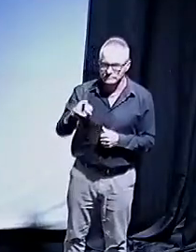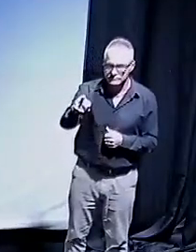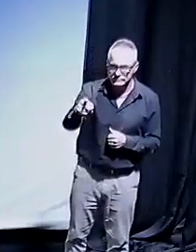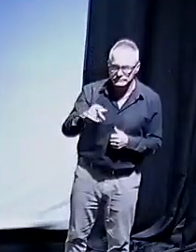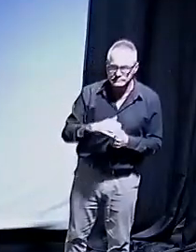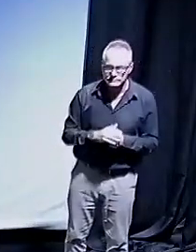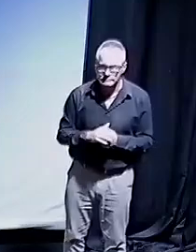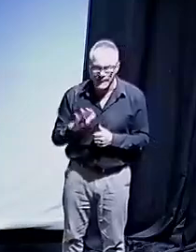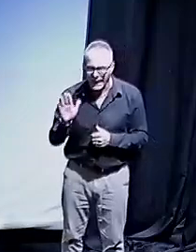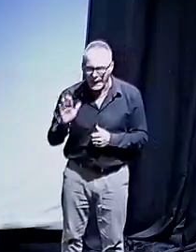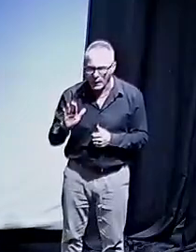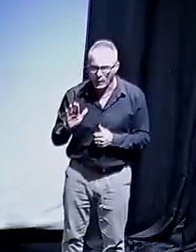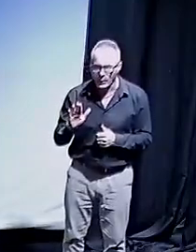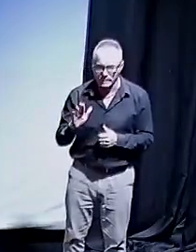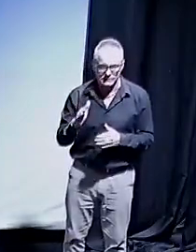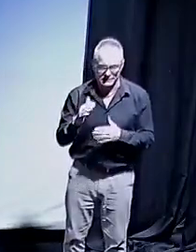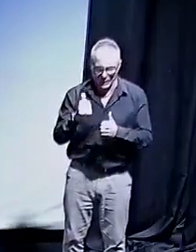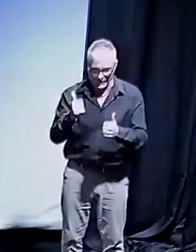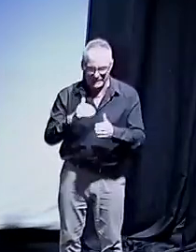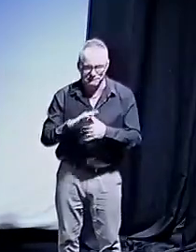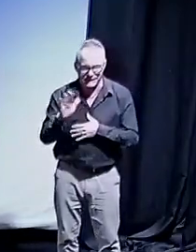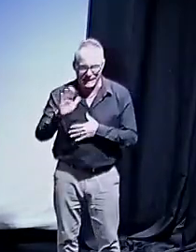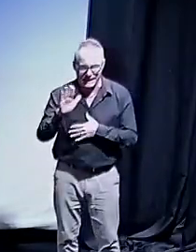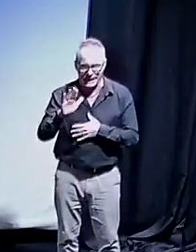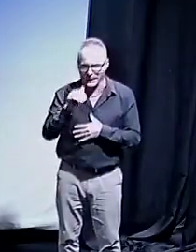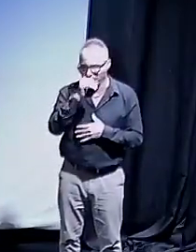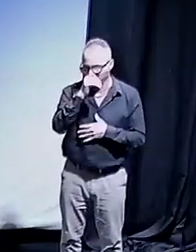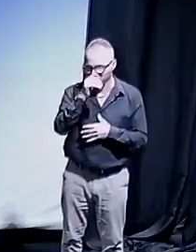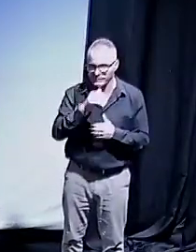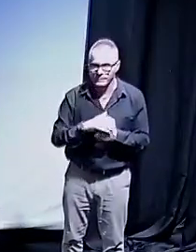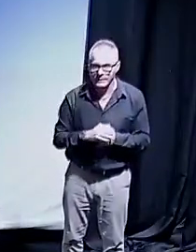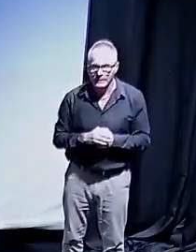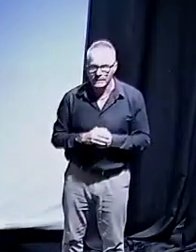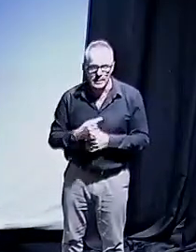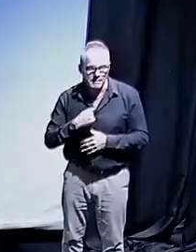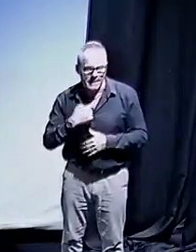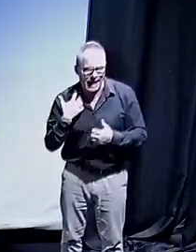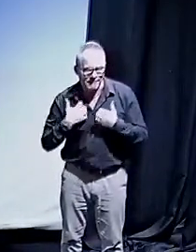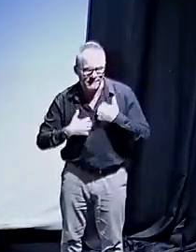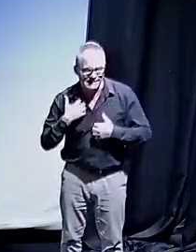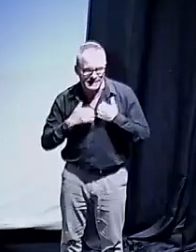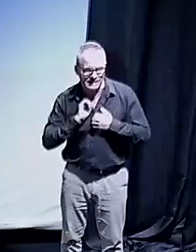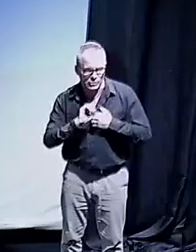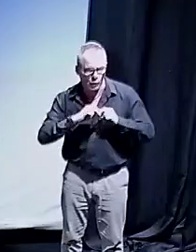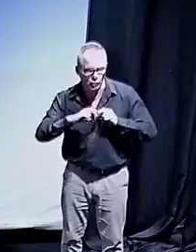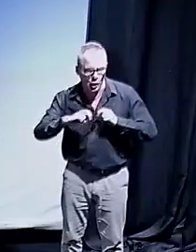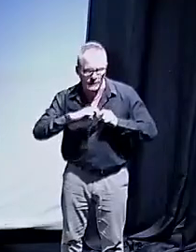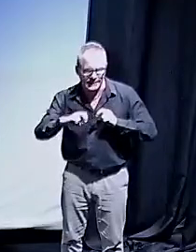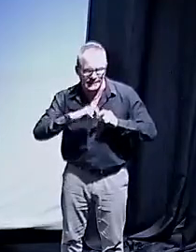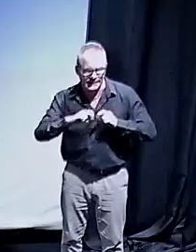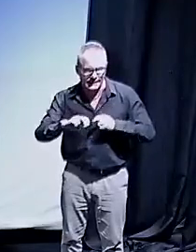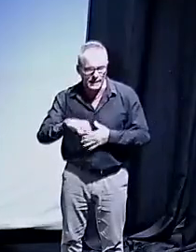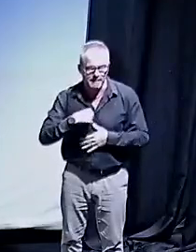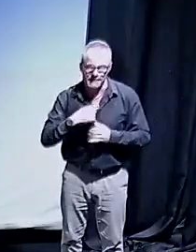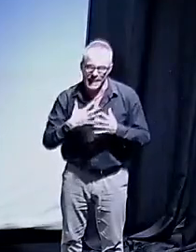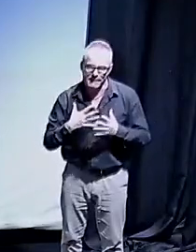Hello. Hello? Does it work? Yes. Hello, Charlie Trevor. I'm fascinated by your journey, and I'm